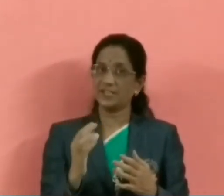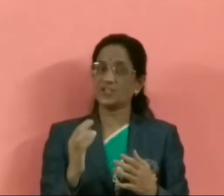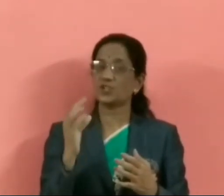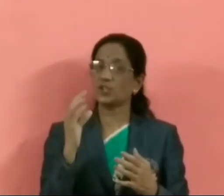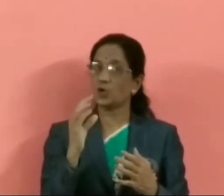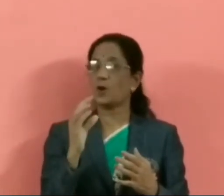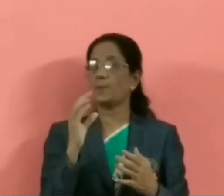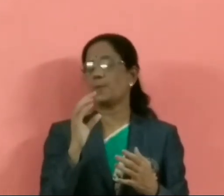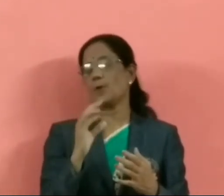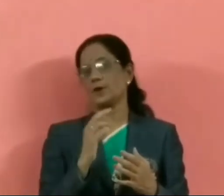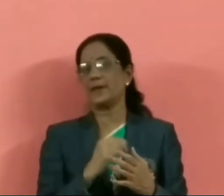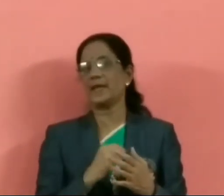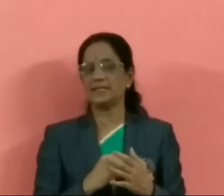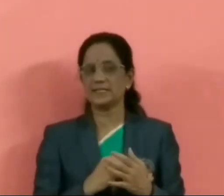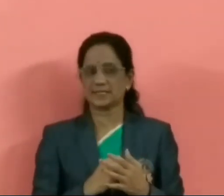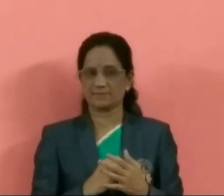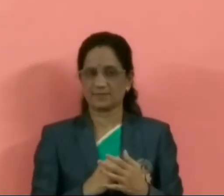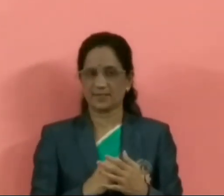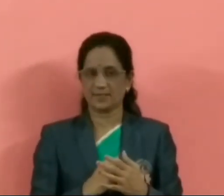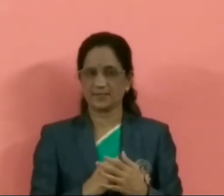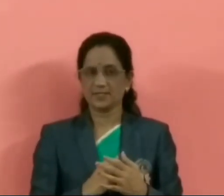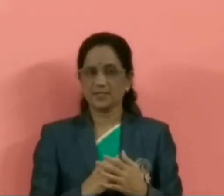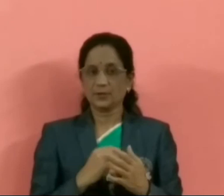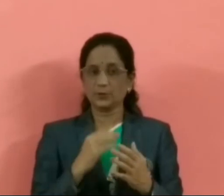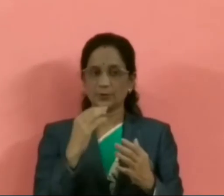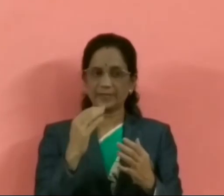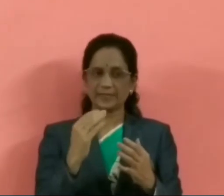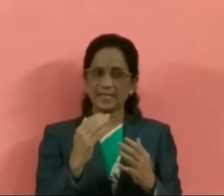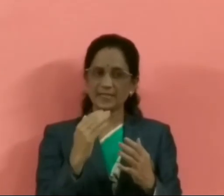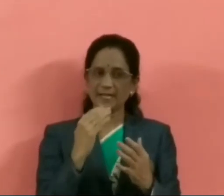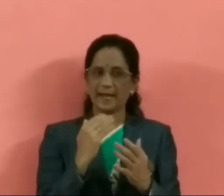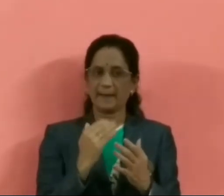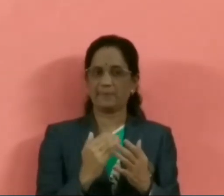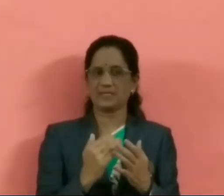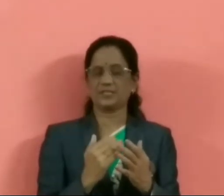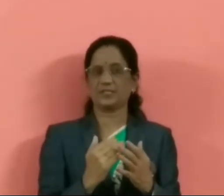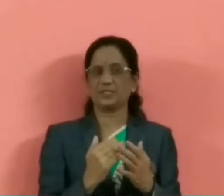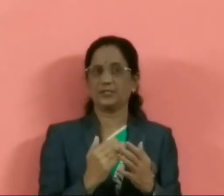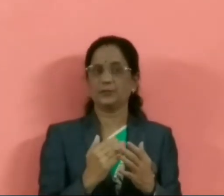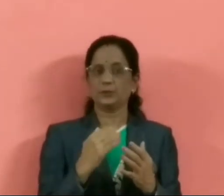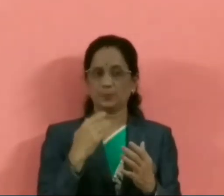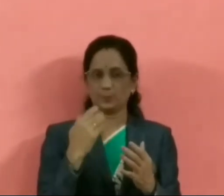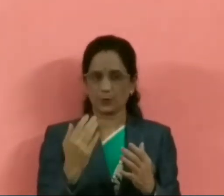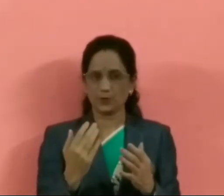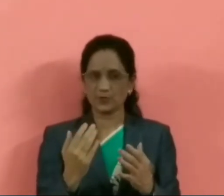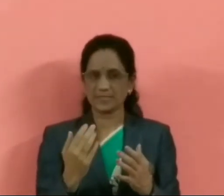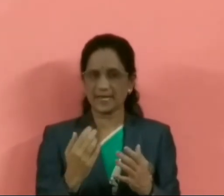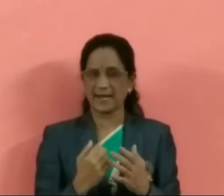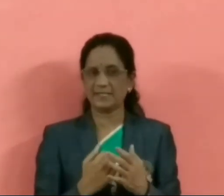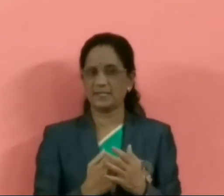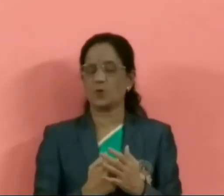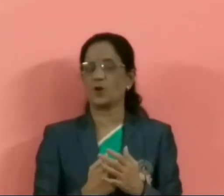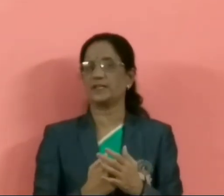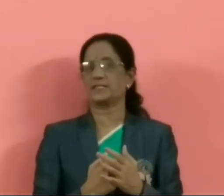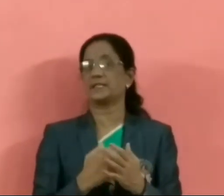addition of formalin substance to retain the capacity to produce antibodies, that is